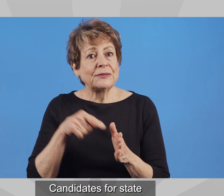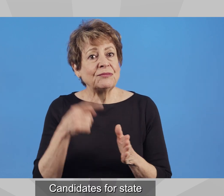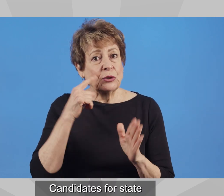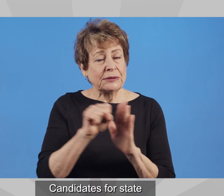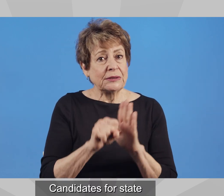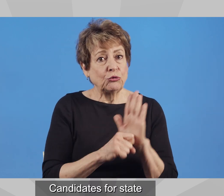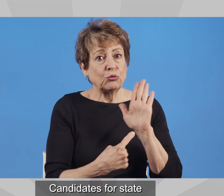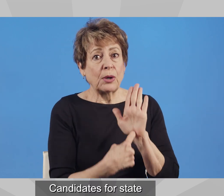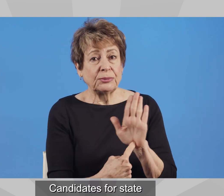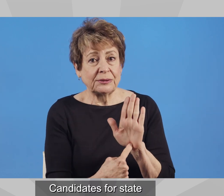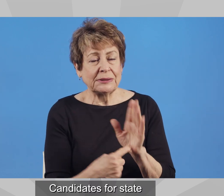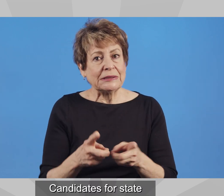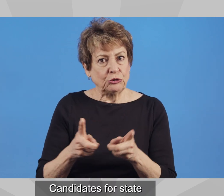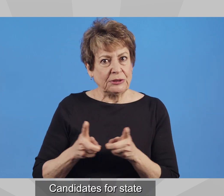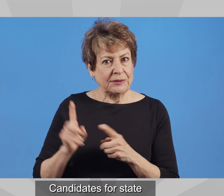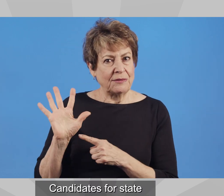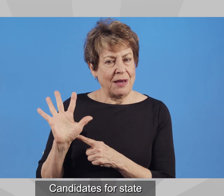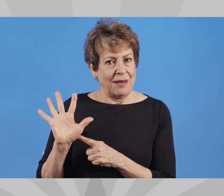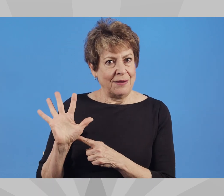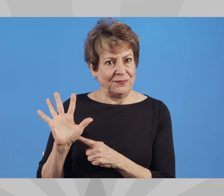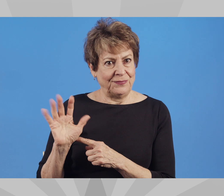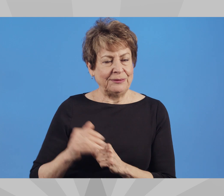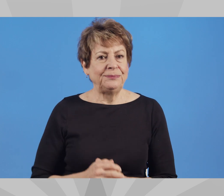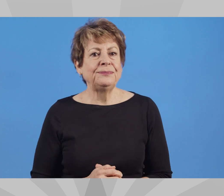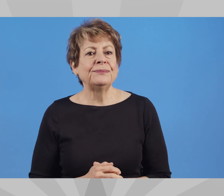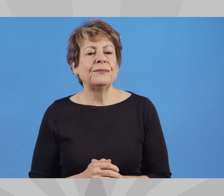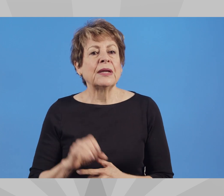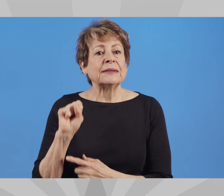Candidates for State Representative, District 5.